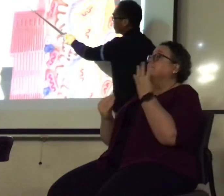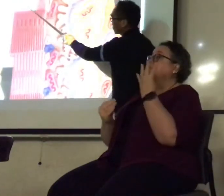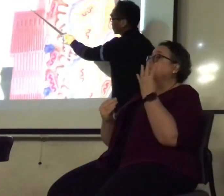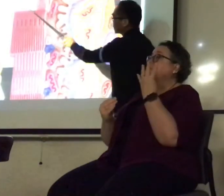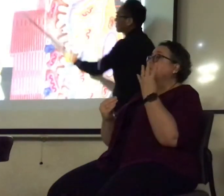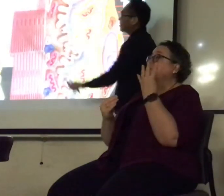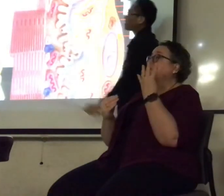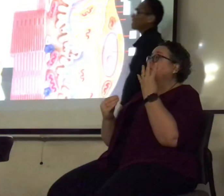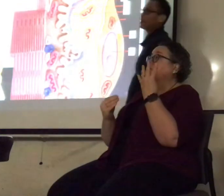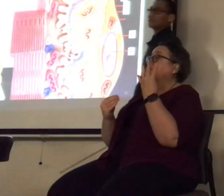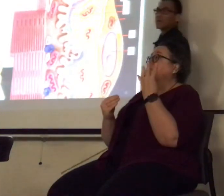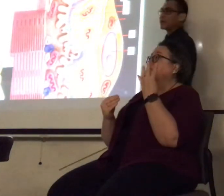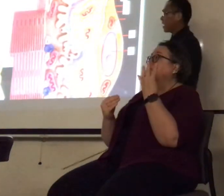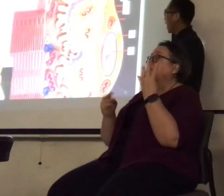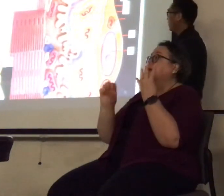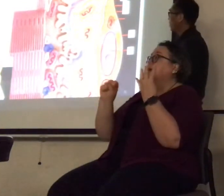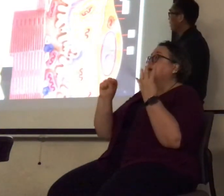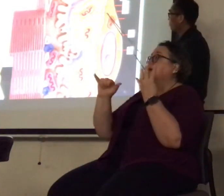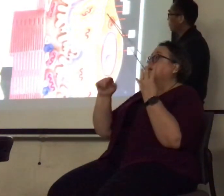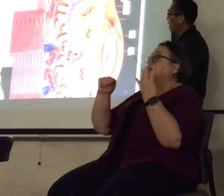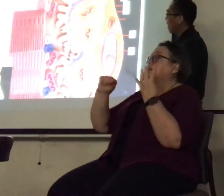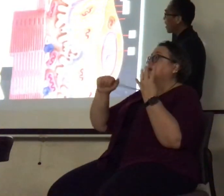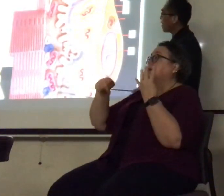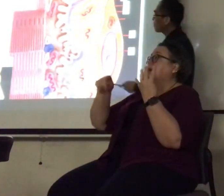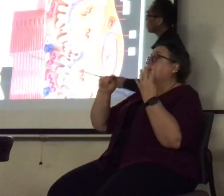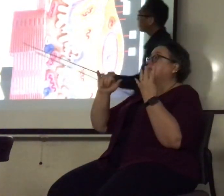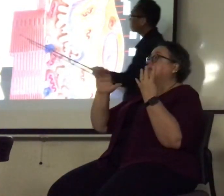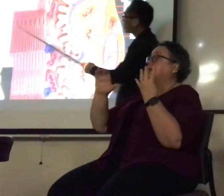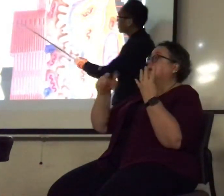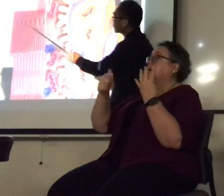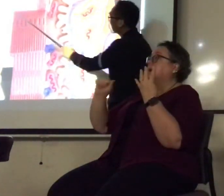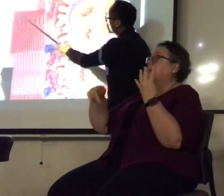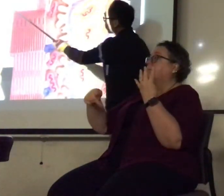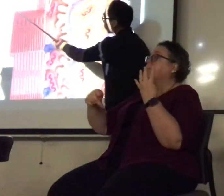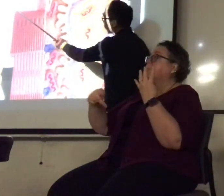actually. Synaptic gap. Number 5,